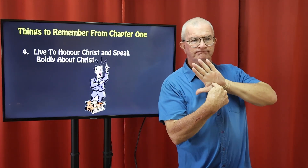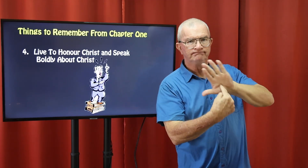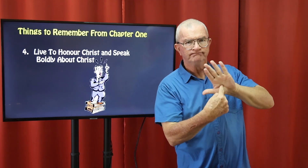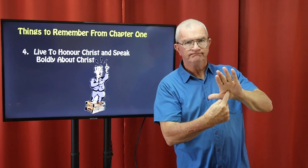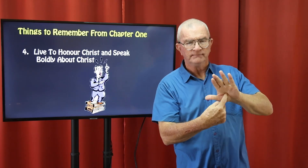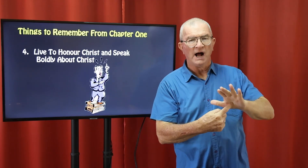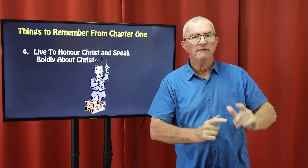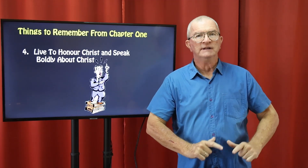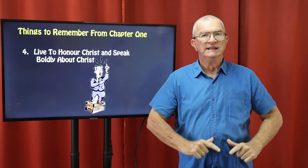that.